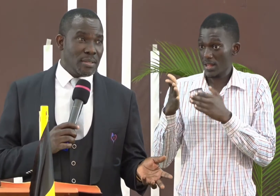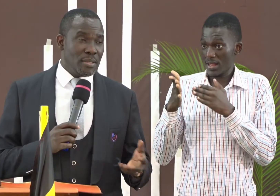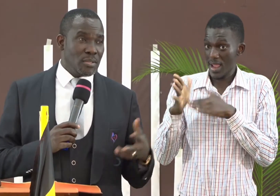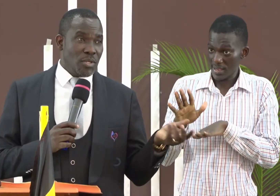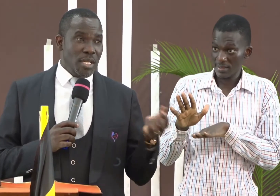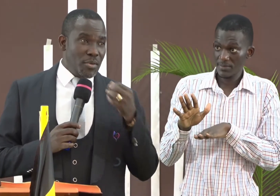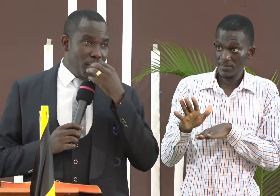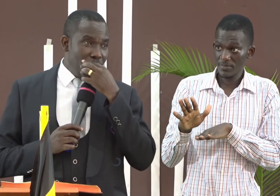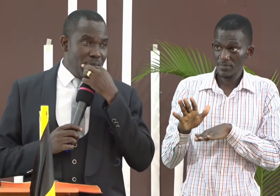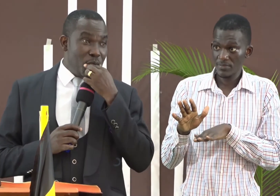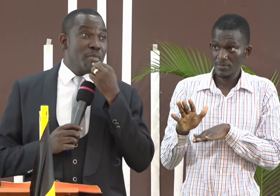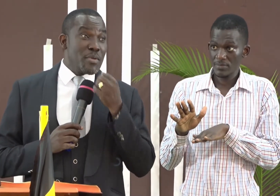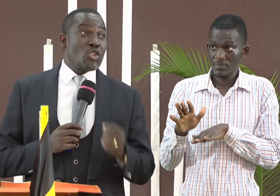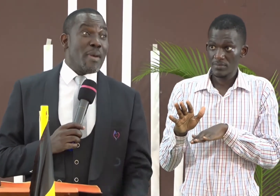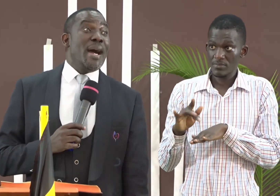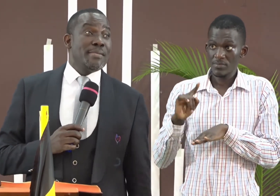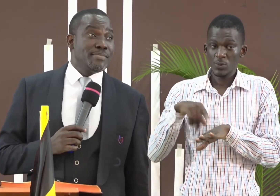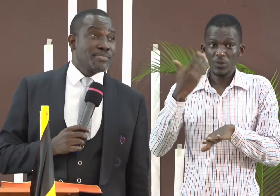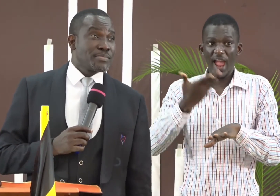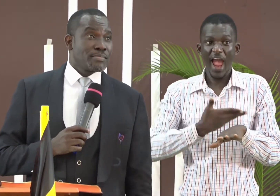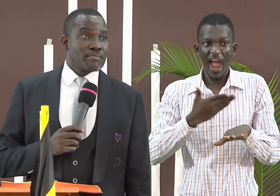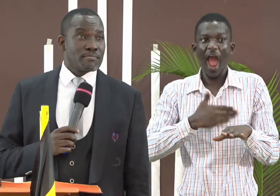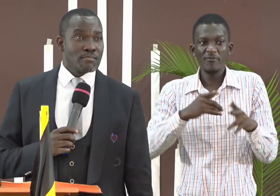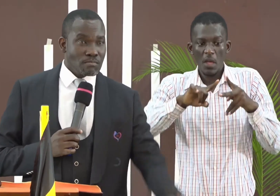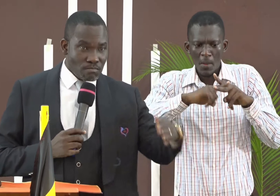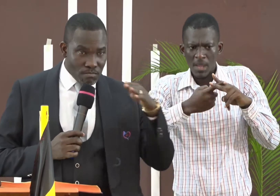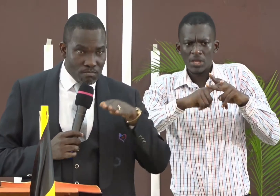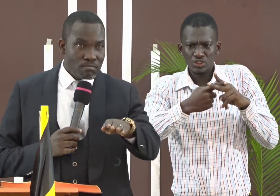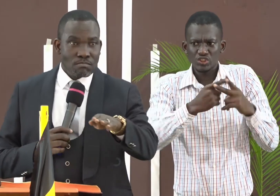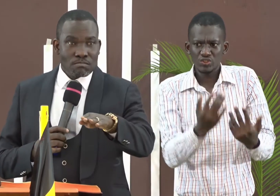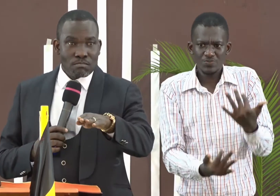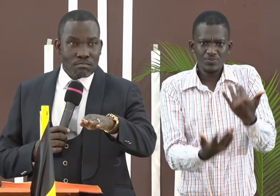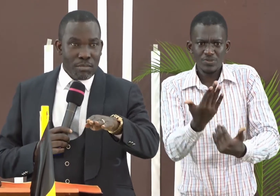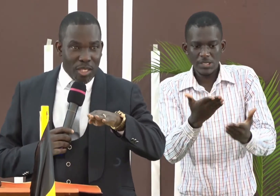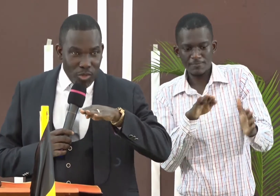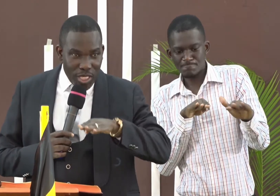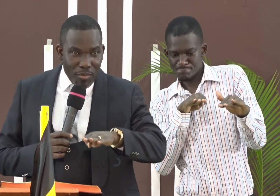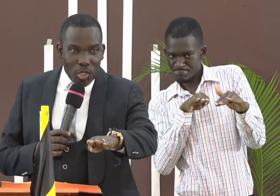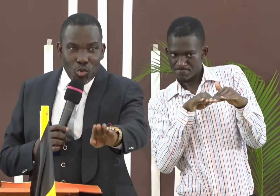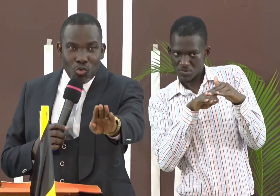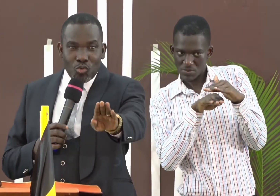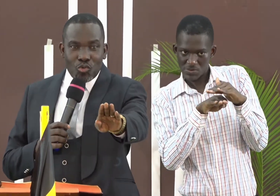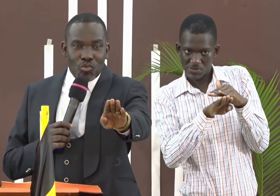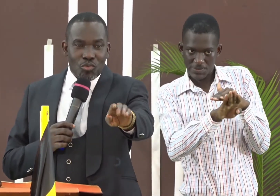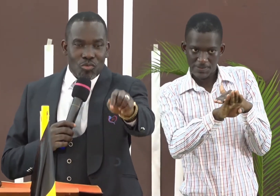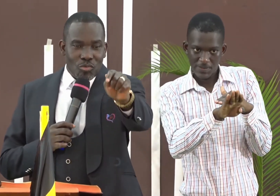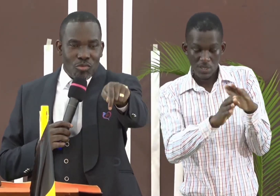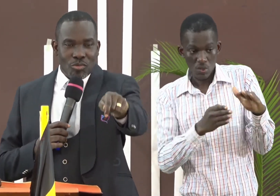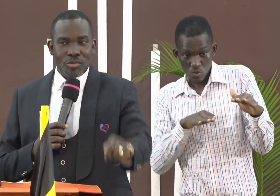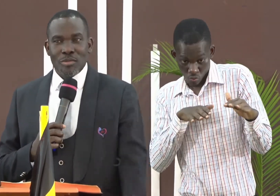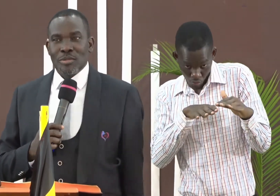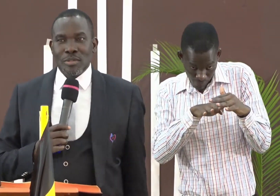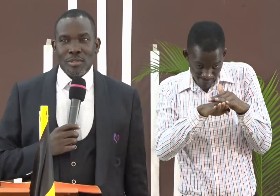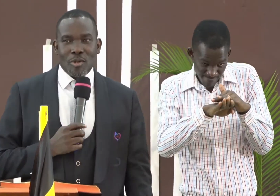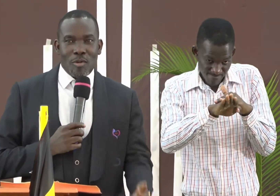If she dies, we have machines that can cremate. You go